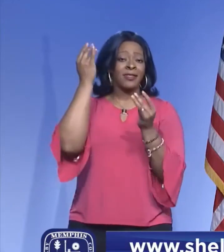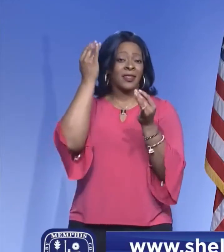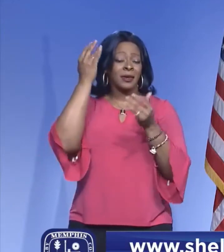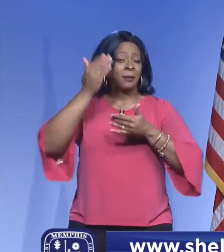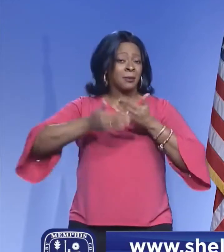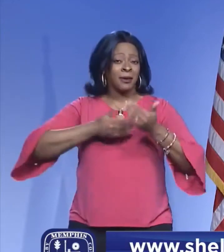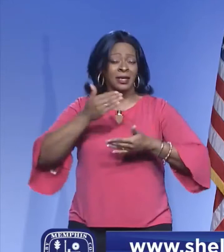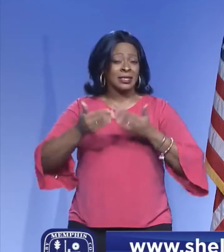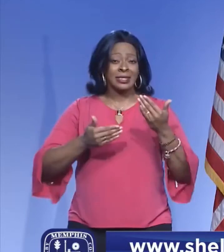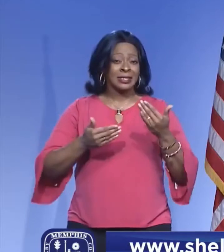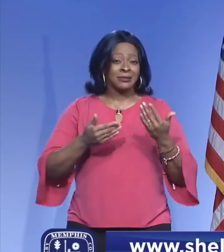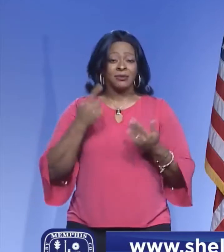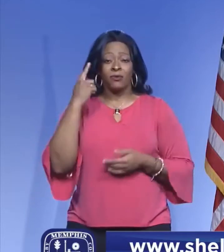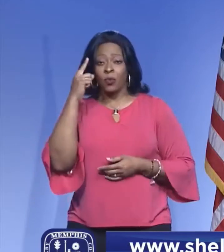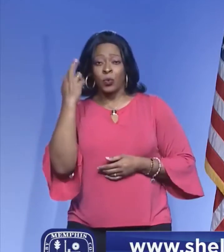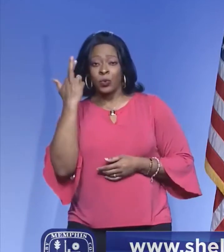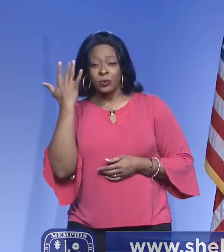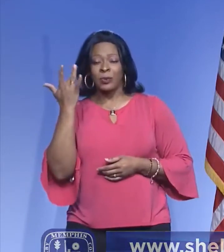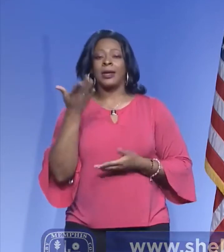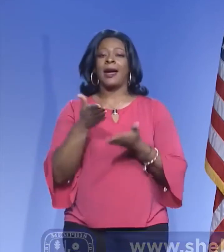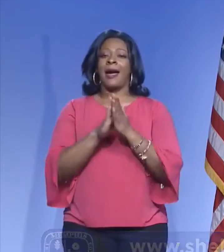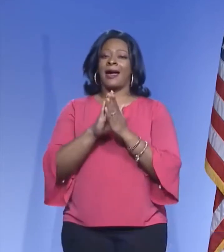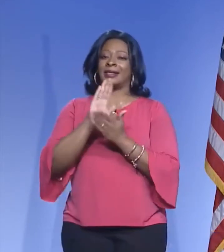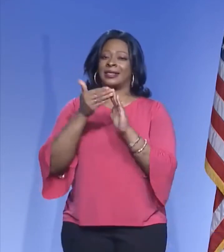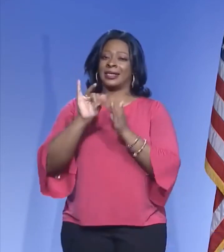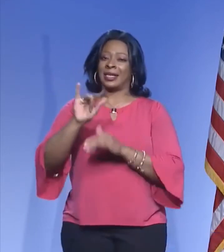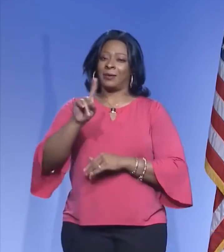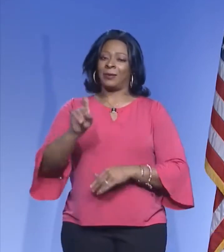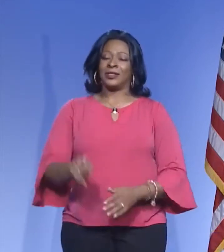and I would ask you to ask the city that.